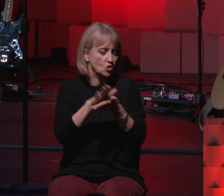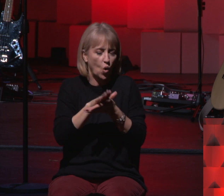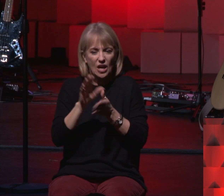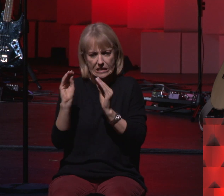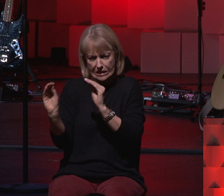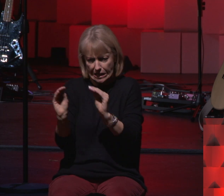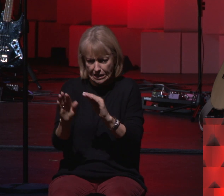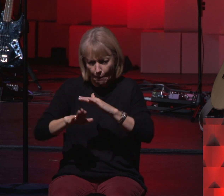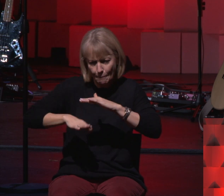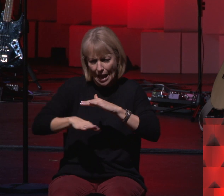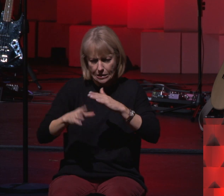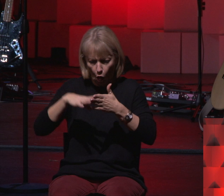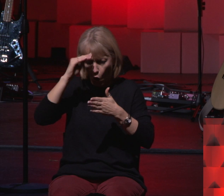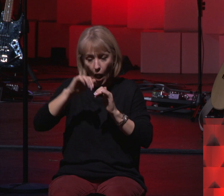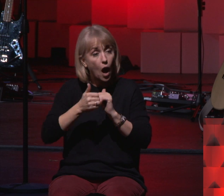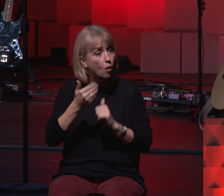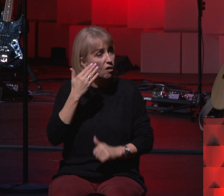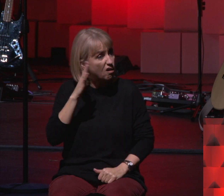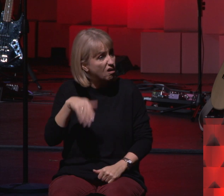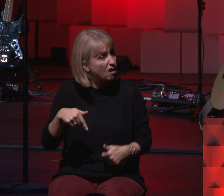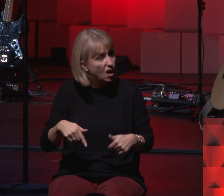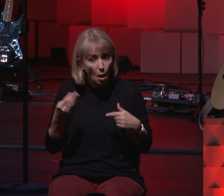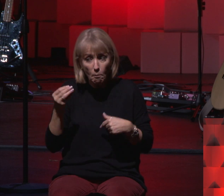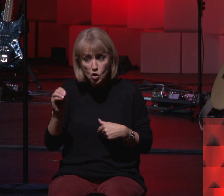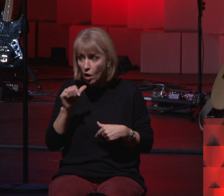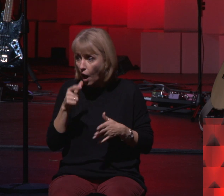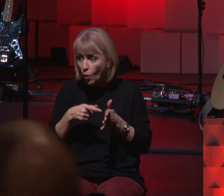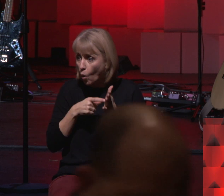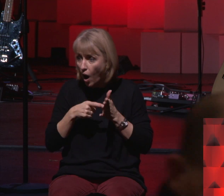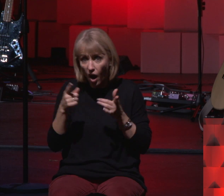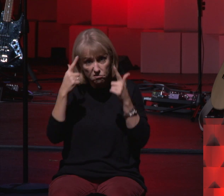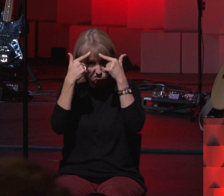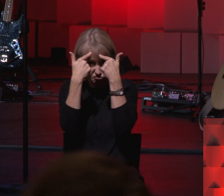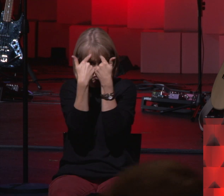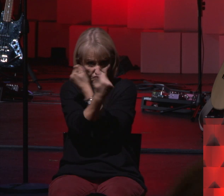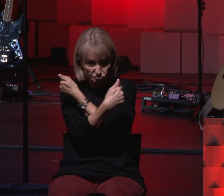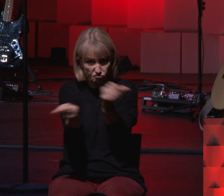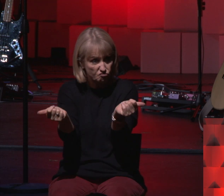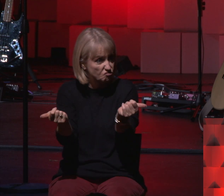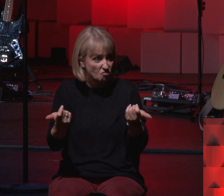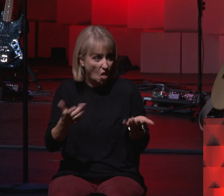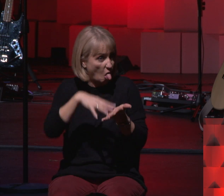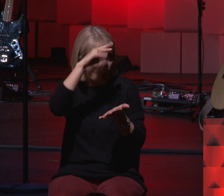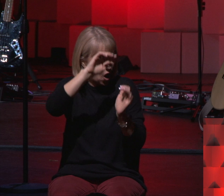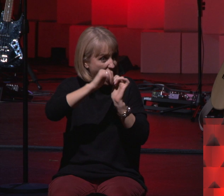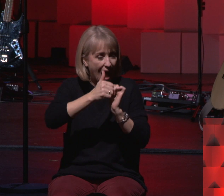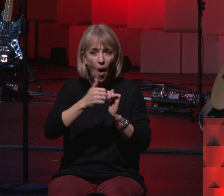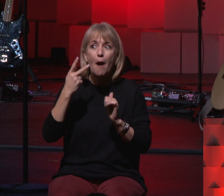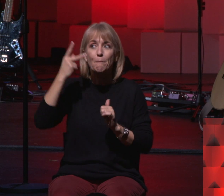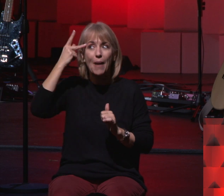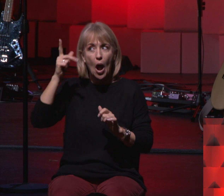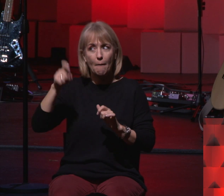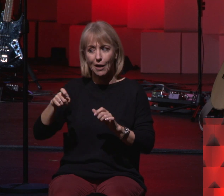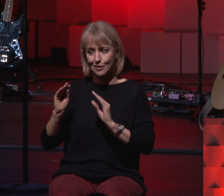driving. And come to Missouri, found out you didn't have to take that class. You could just do it on your own. And it was one of those fun experiences as a parent